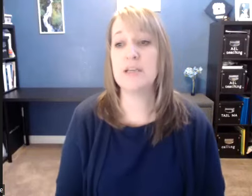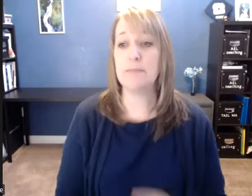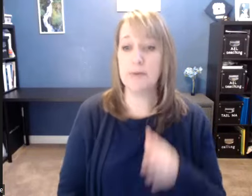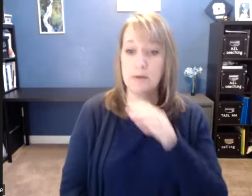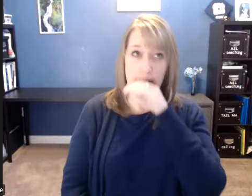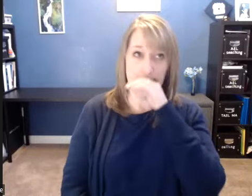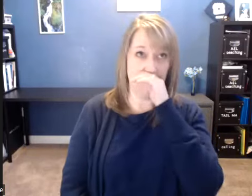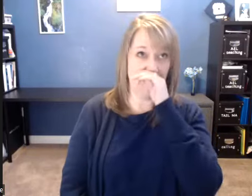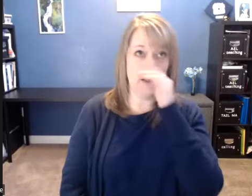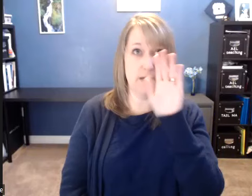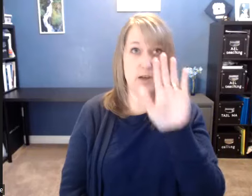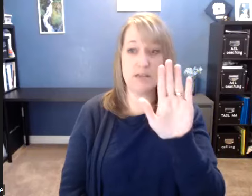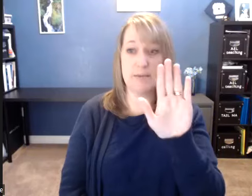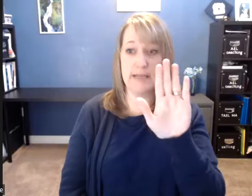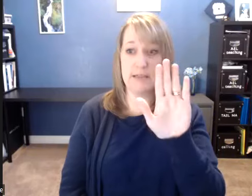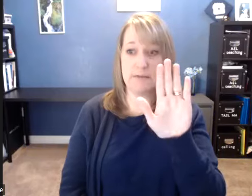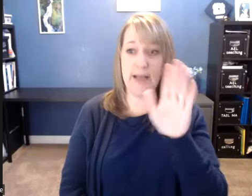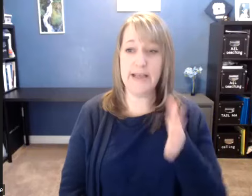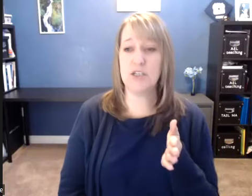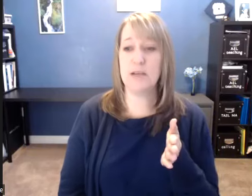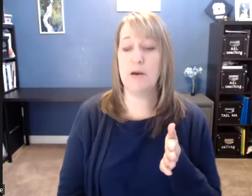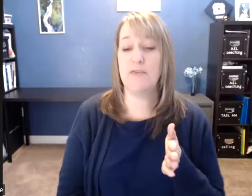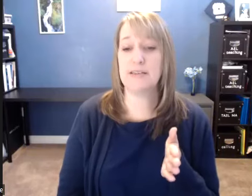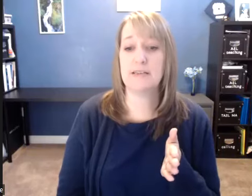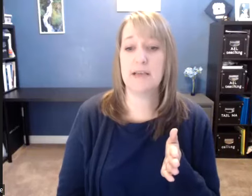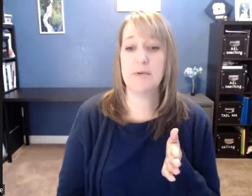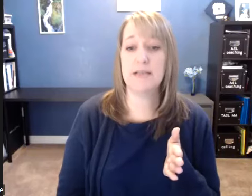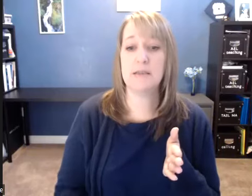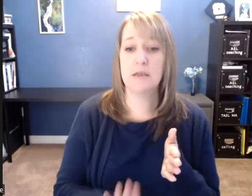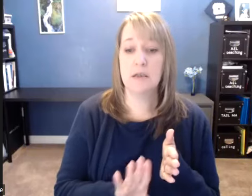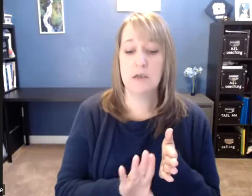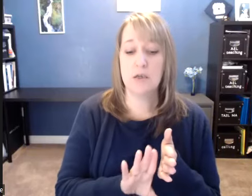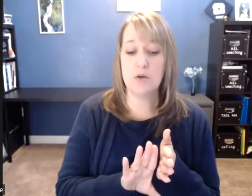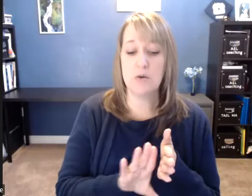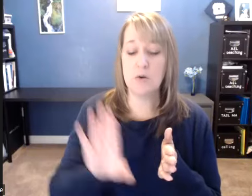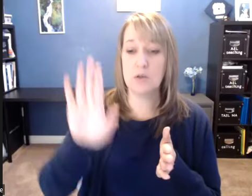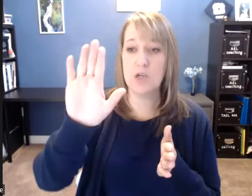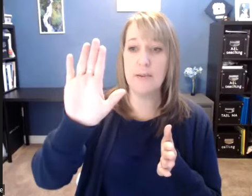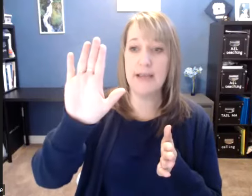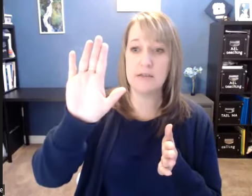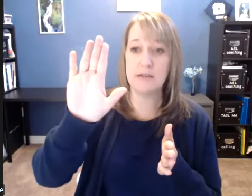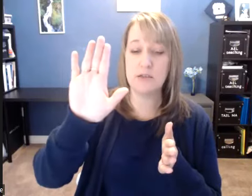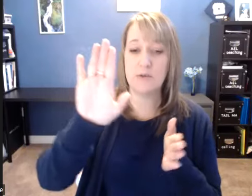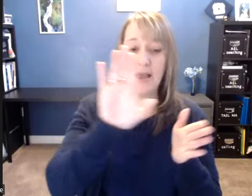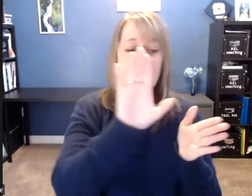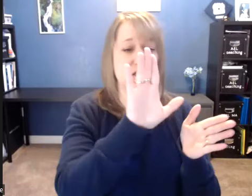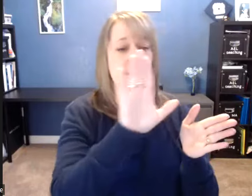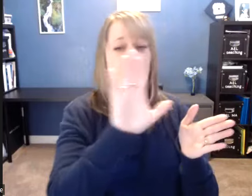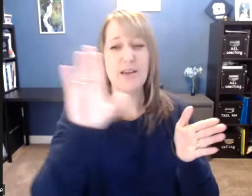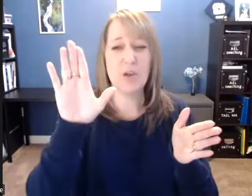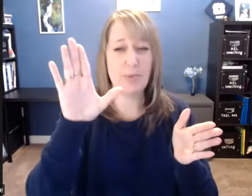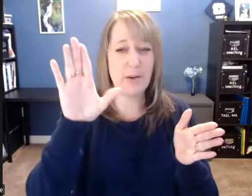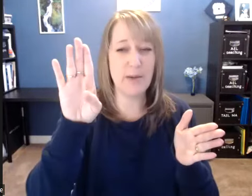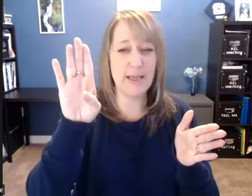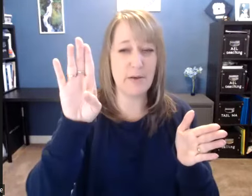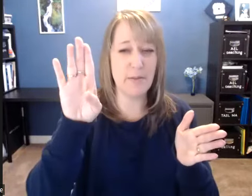Cheap. Non-dominant hand is a flat hand shape, palm facing sideways. Your dominant hand is also a flat hand shape. You probably want to get your thumb